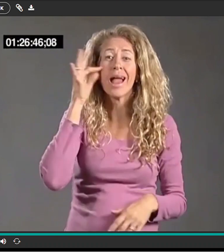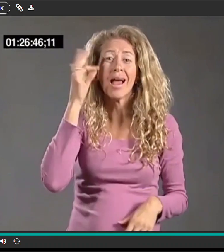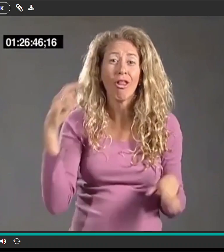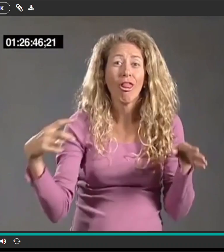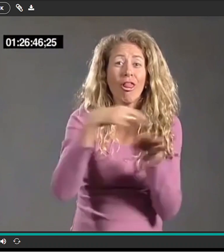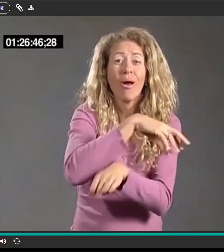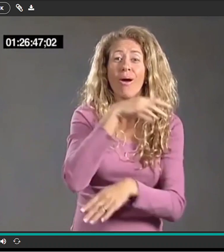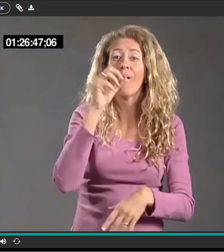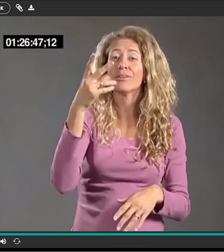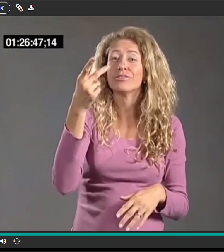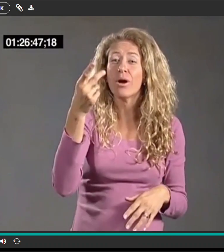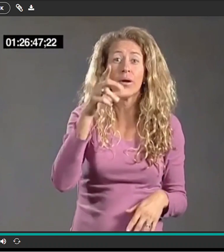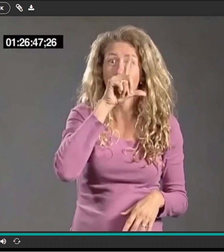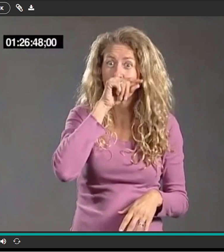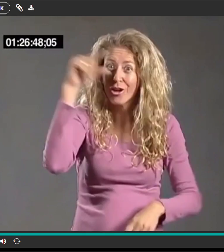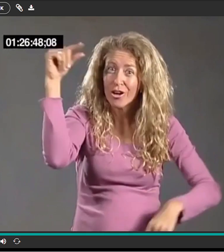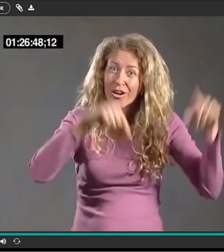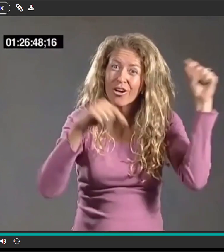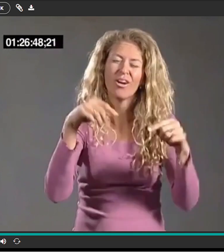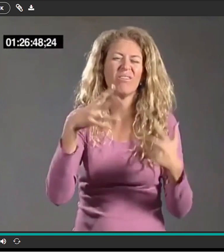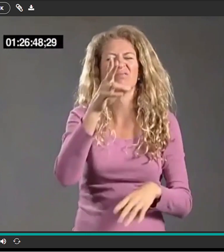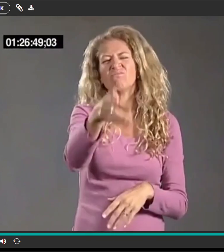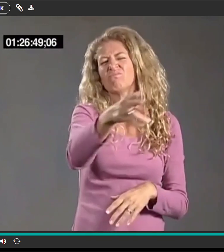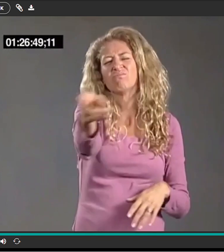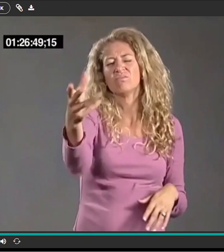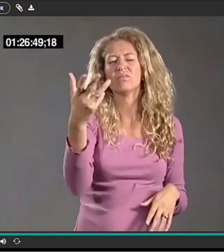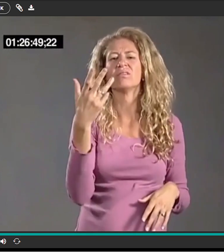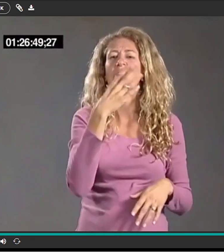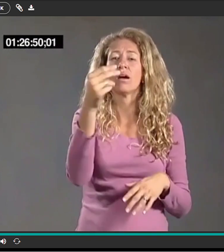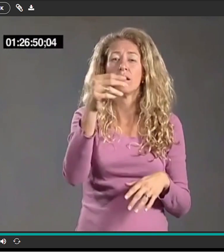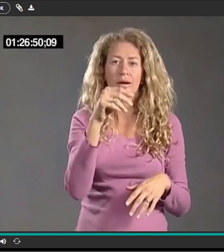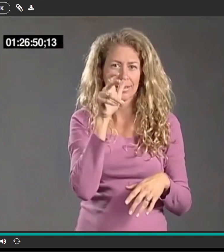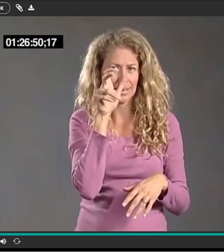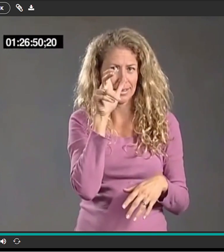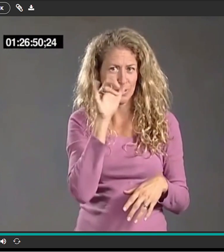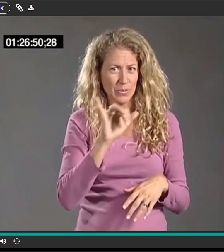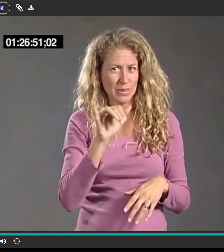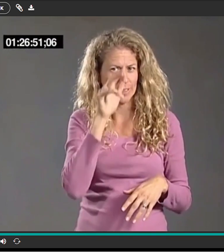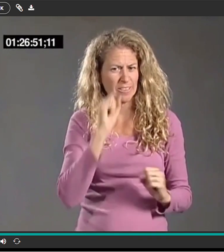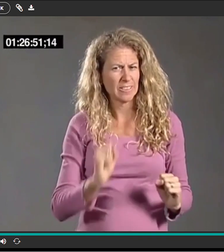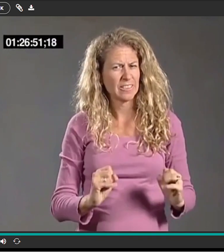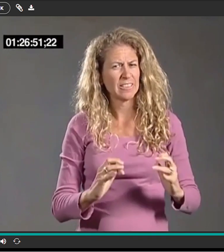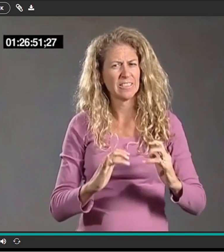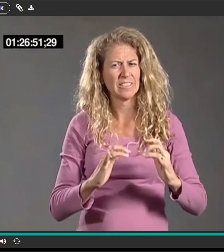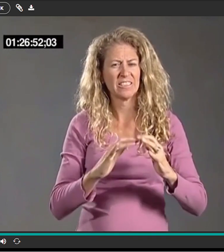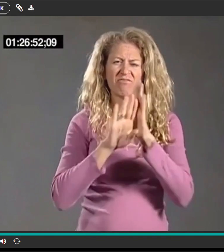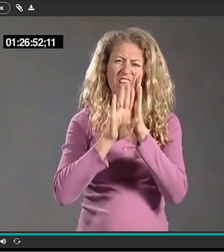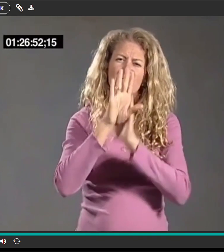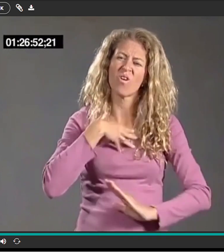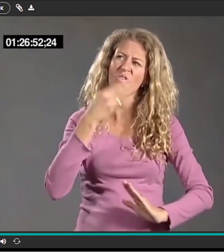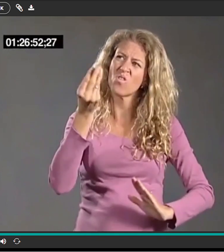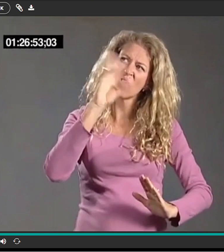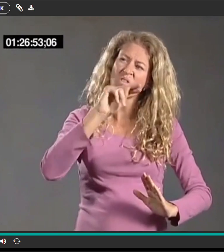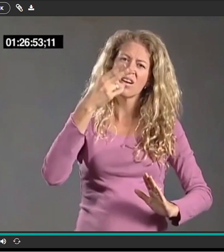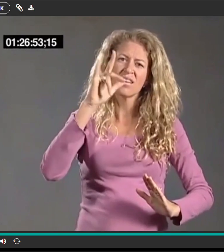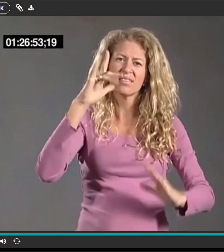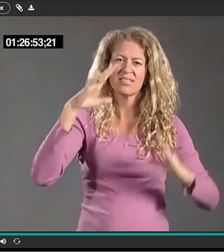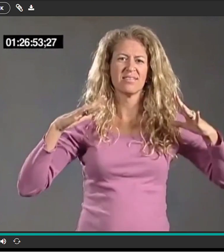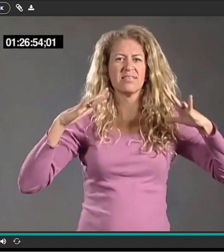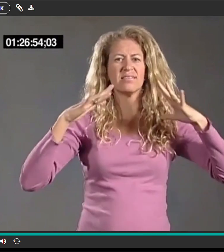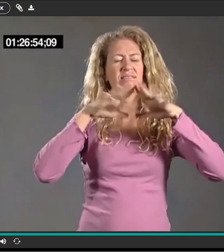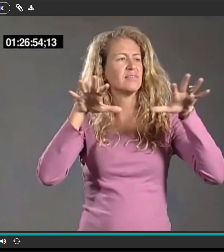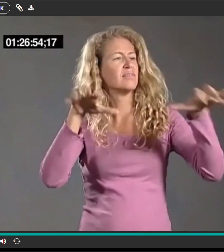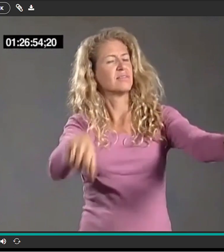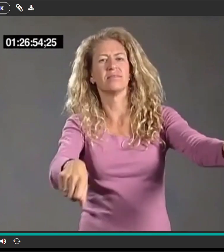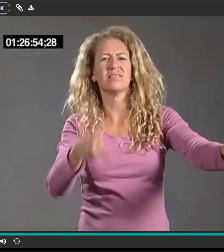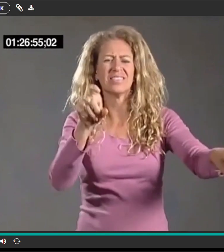really well. But you guys, if you've got cats or birds or any kind of animals, good luck with your garden. It's tough. Same with bugs, like